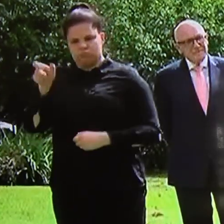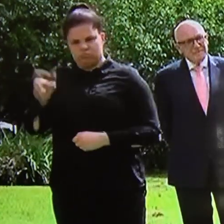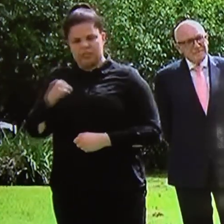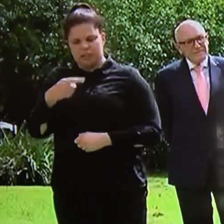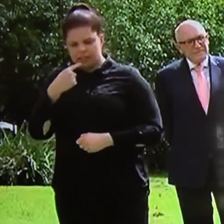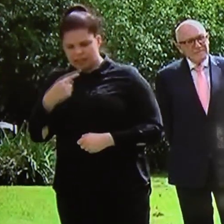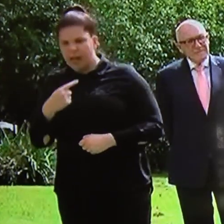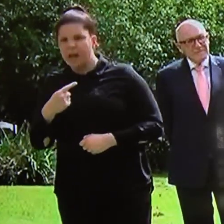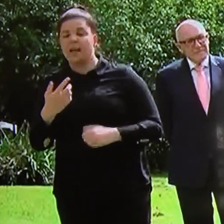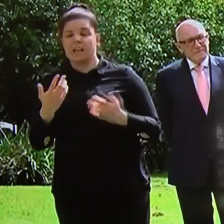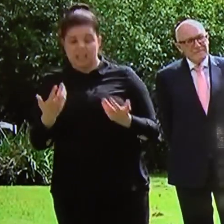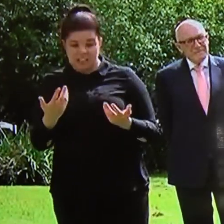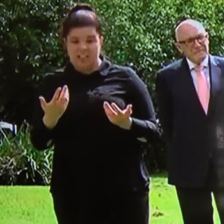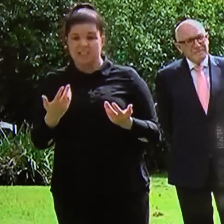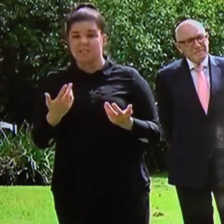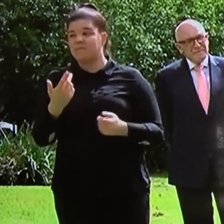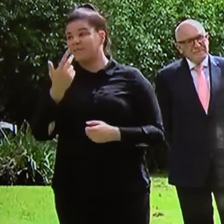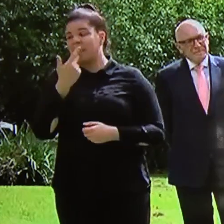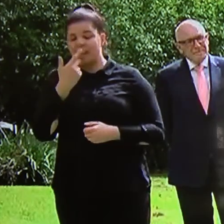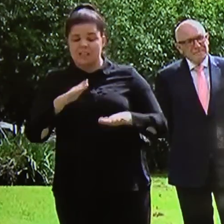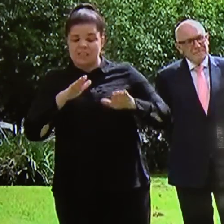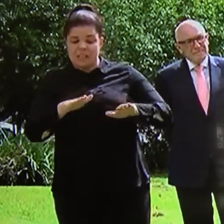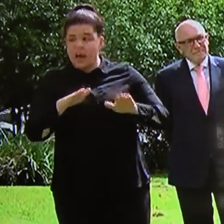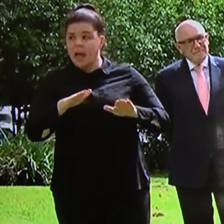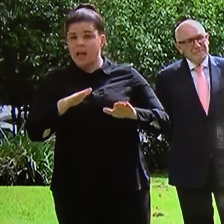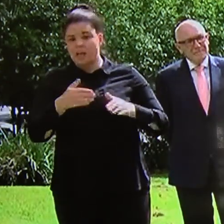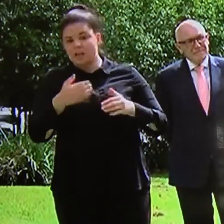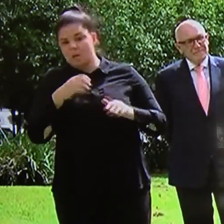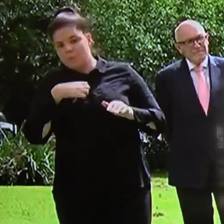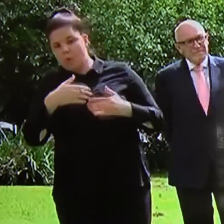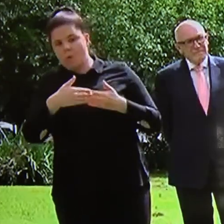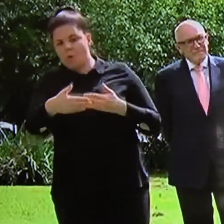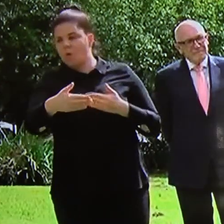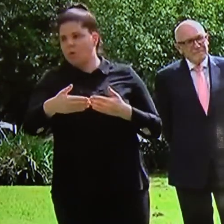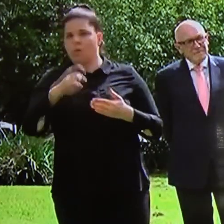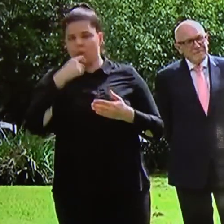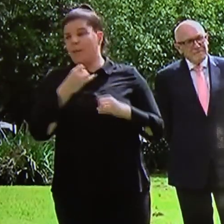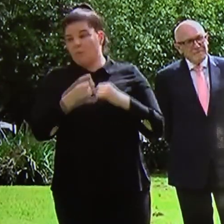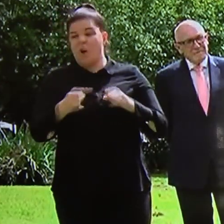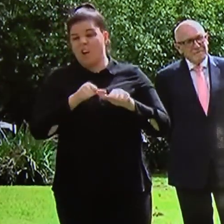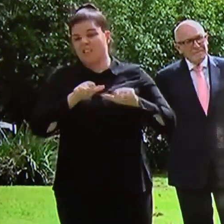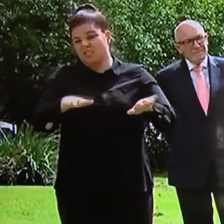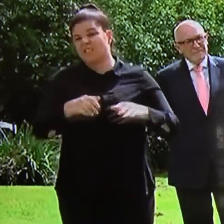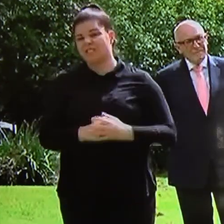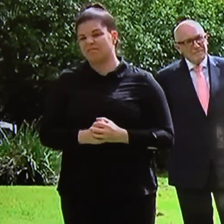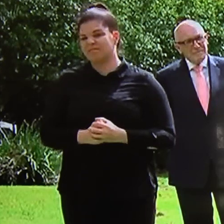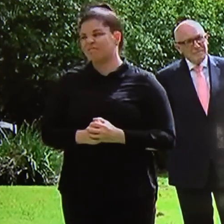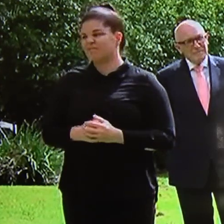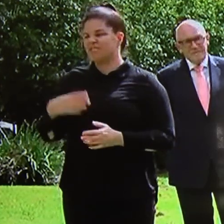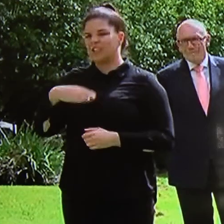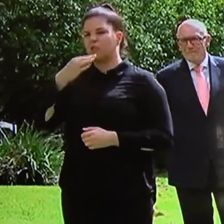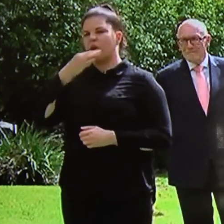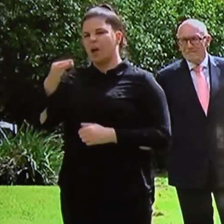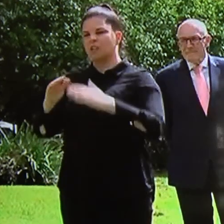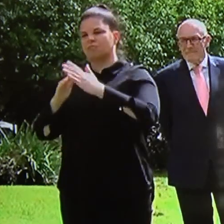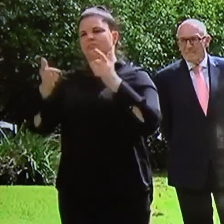alongside for much longer, then certainly there could have been a lot more people who were infected. So I think that's an issue for you to direct to the Chief